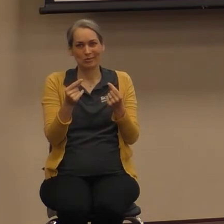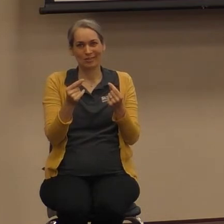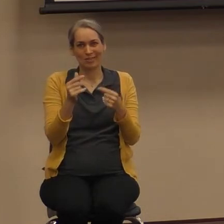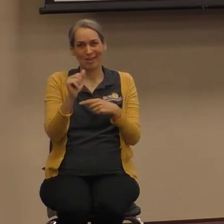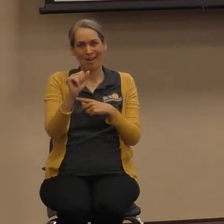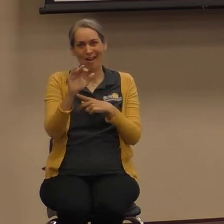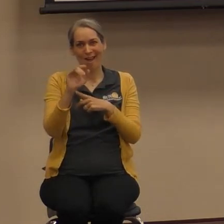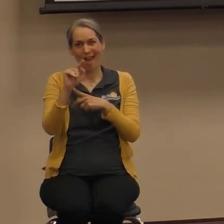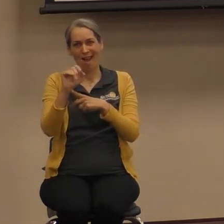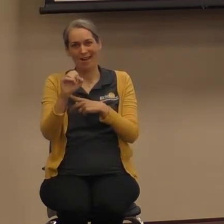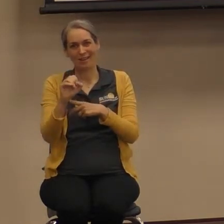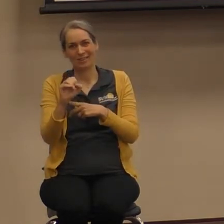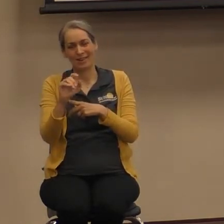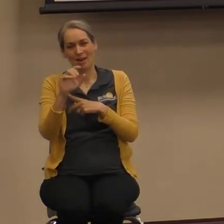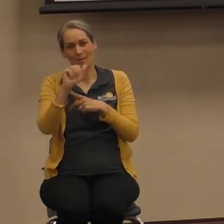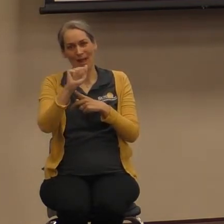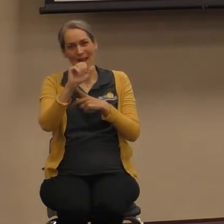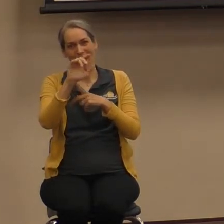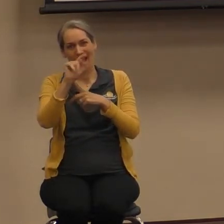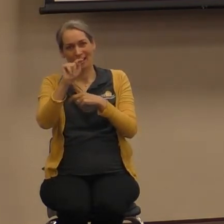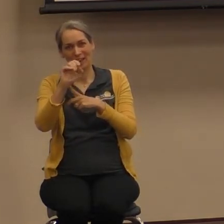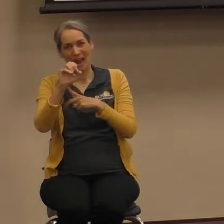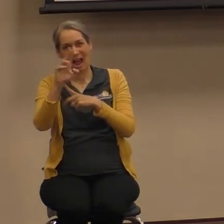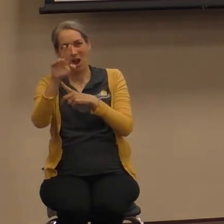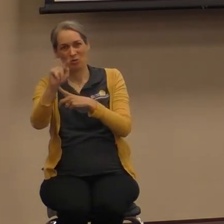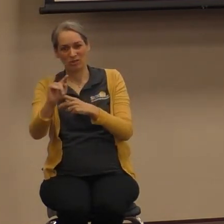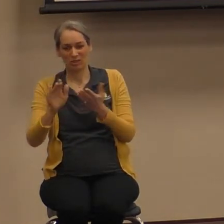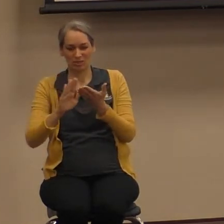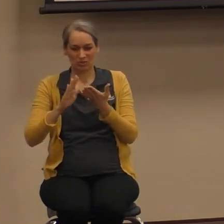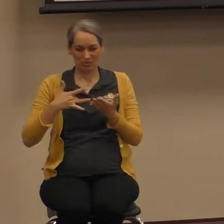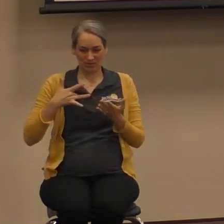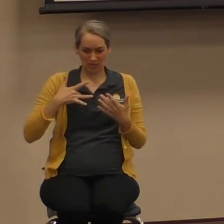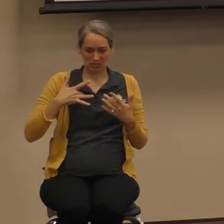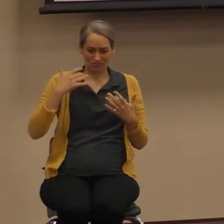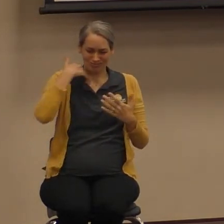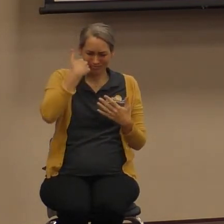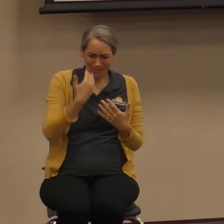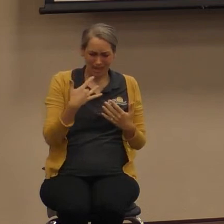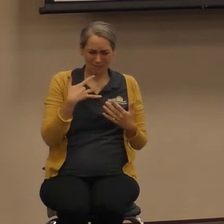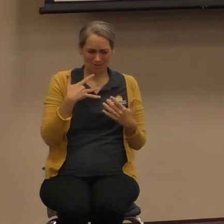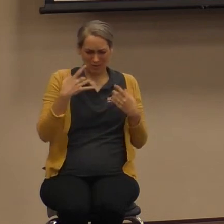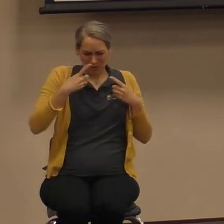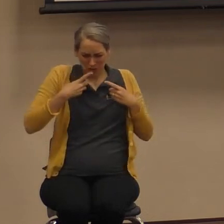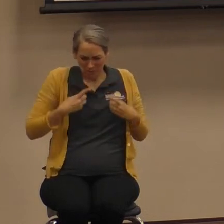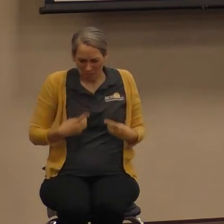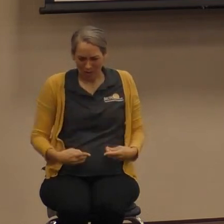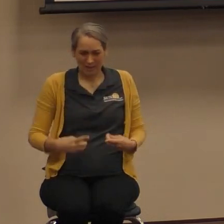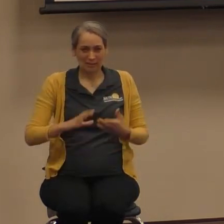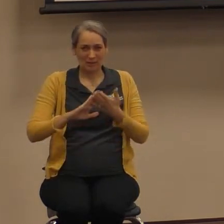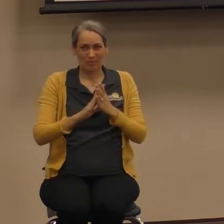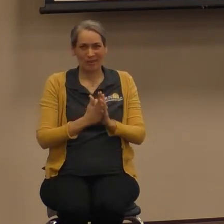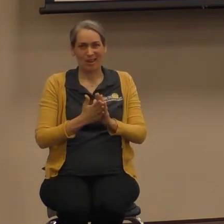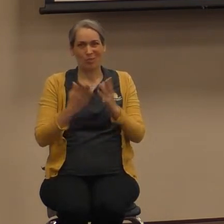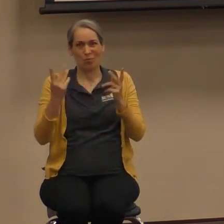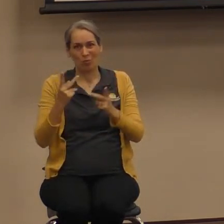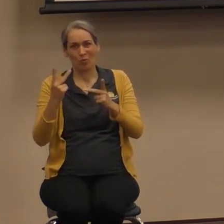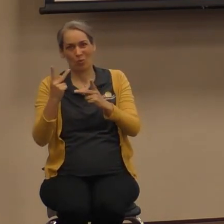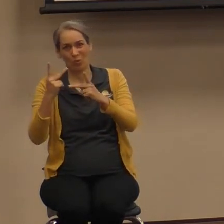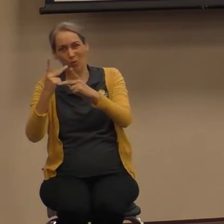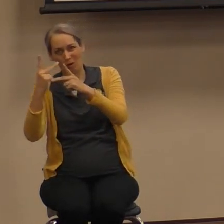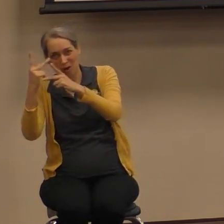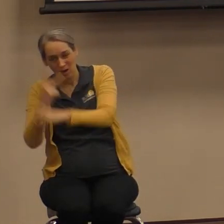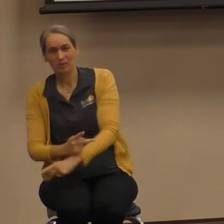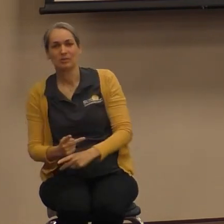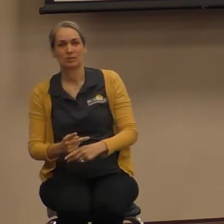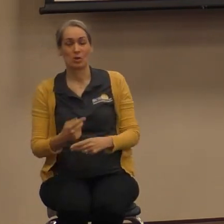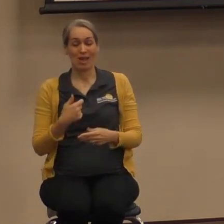the shame, everything else, you go deeper and deeper and deeper into it. Till the end of Bear Valley, I finally is like, you know what, I'm going to